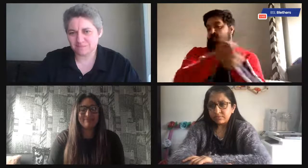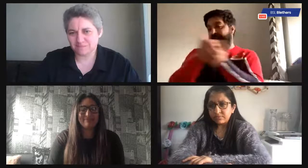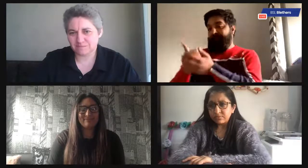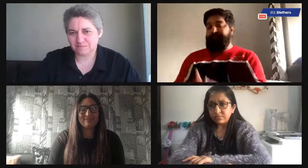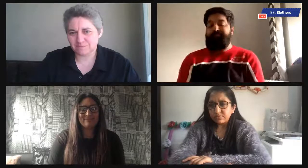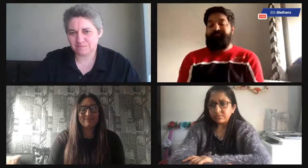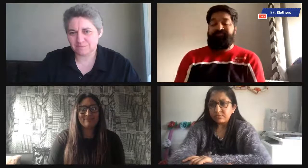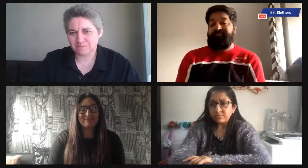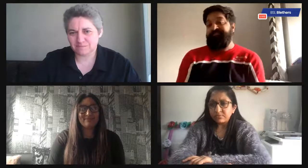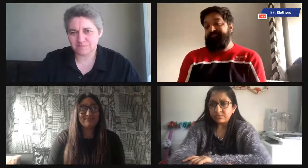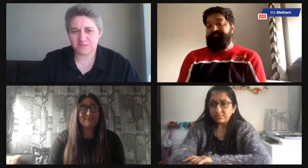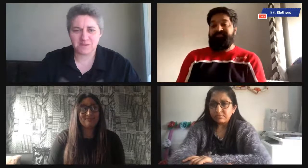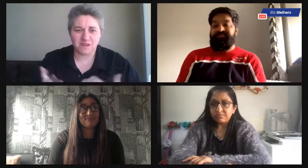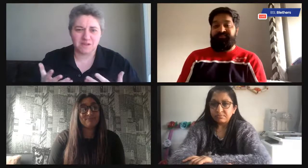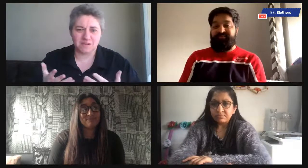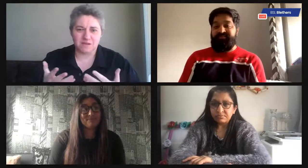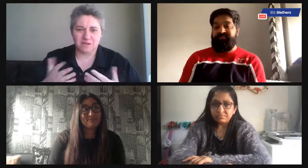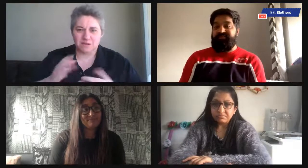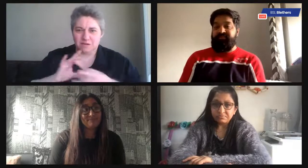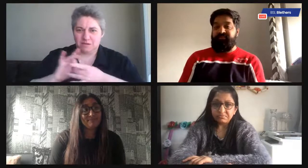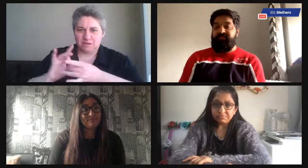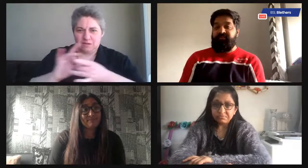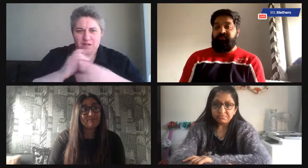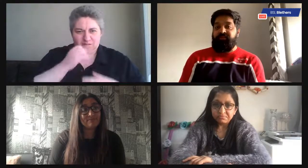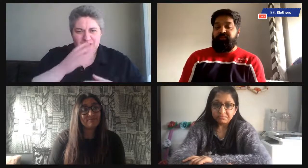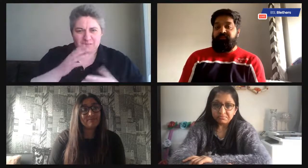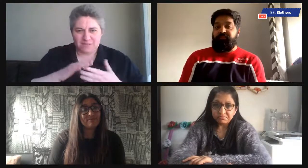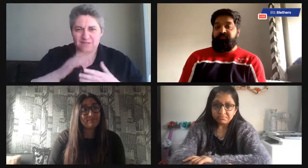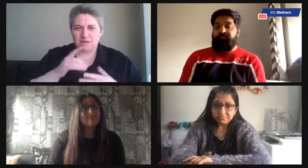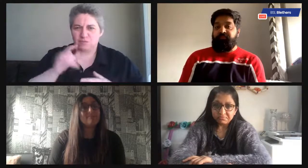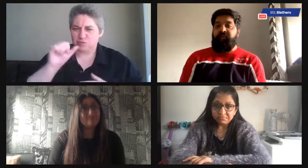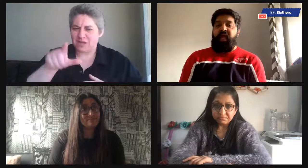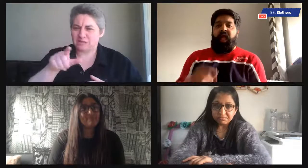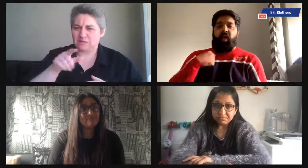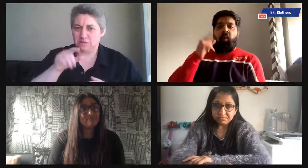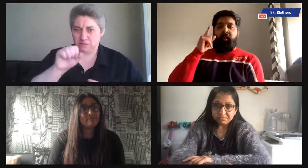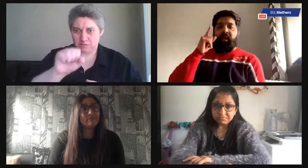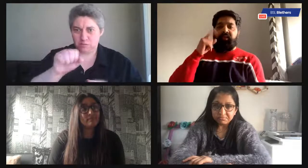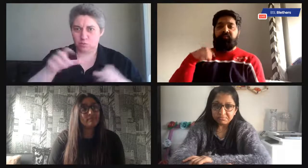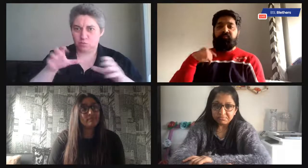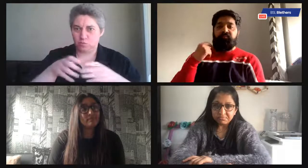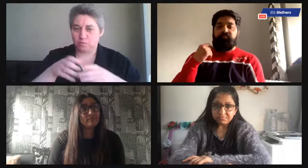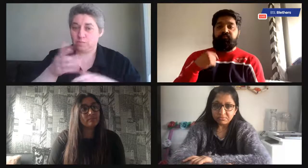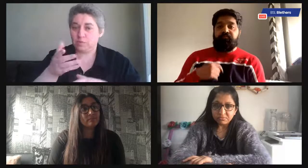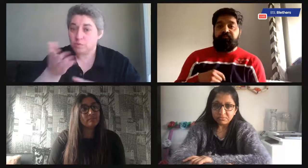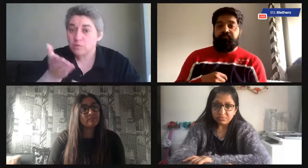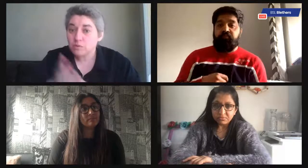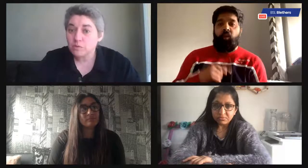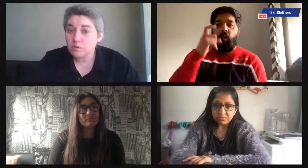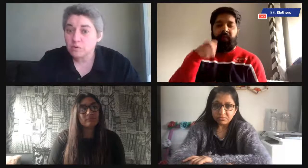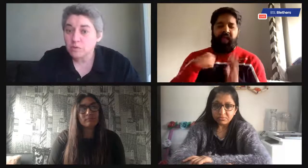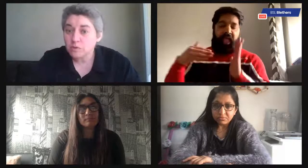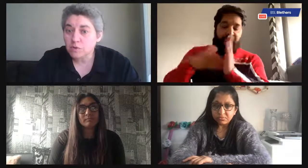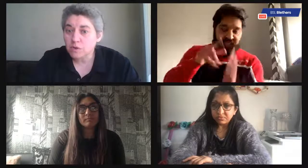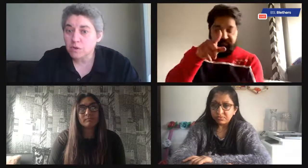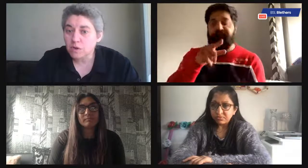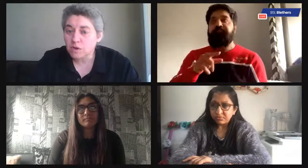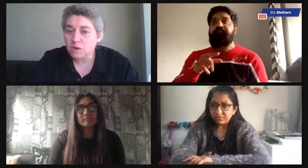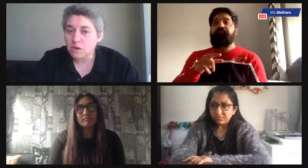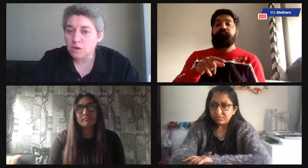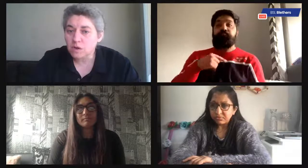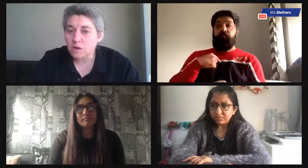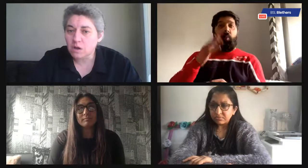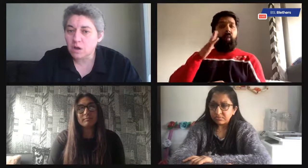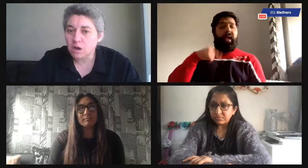helping, and Tasnim Marcel went there to negotiate and let them understand how language is complex and that they should come to us for advice.